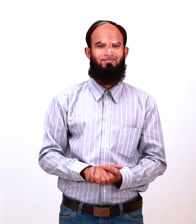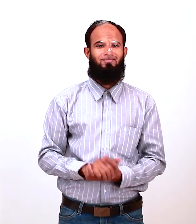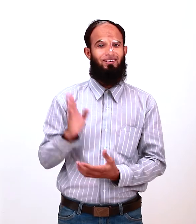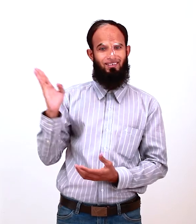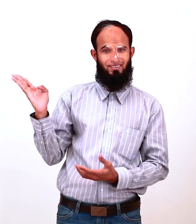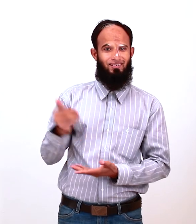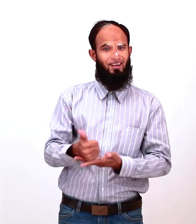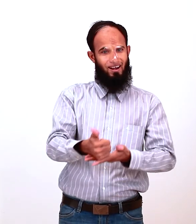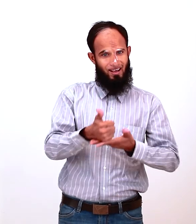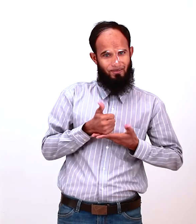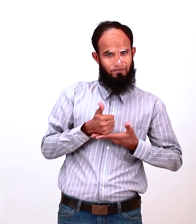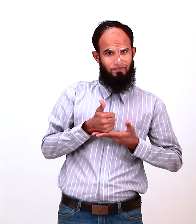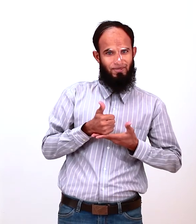can help you compare amounts of time.